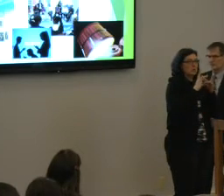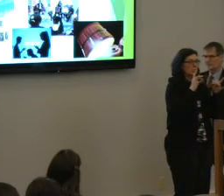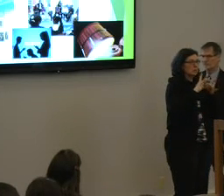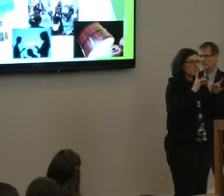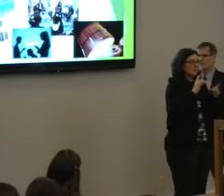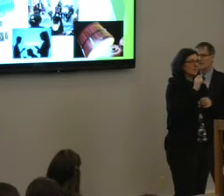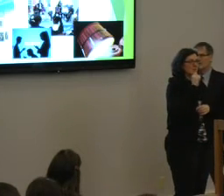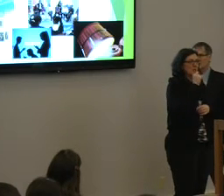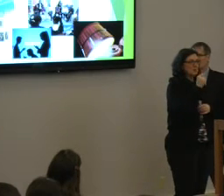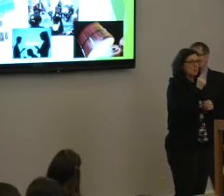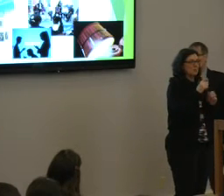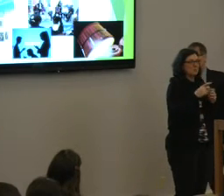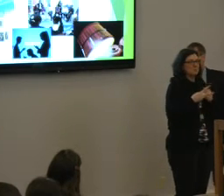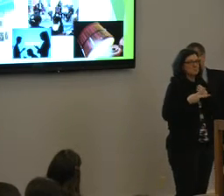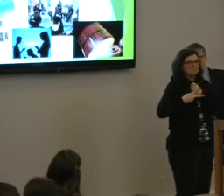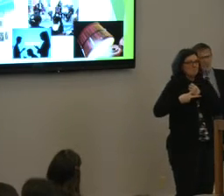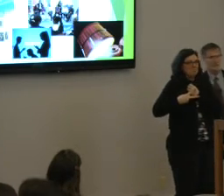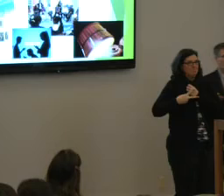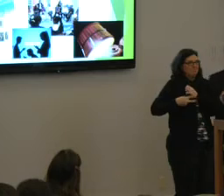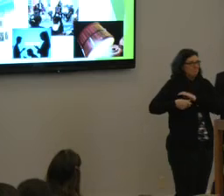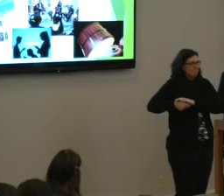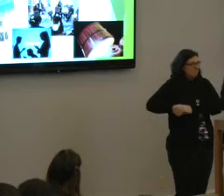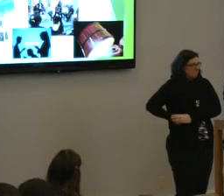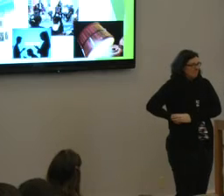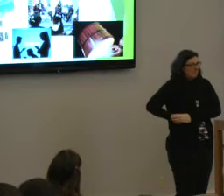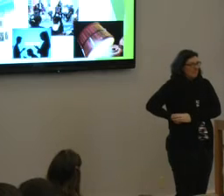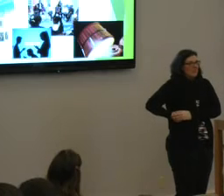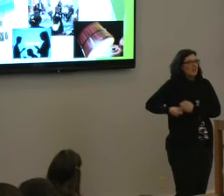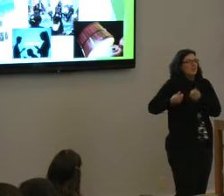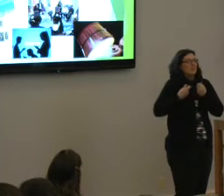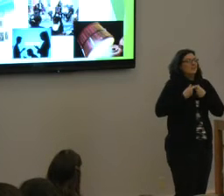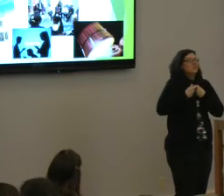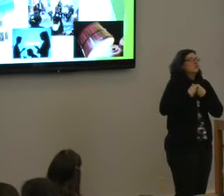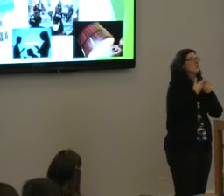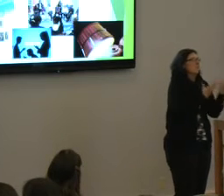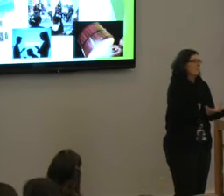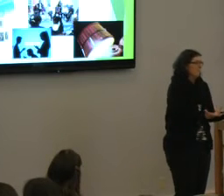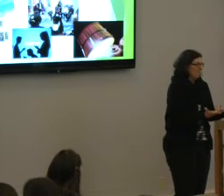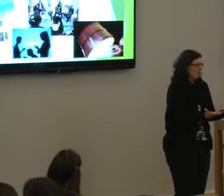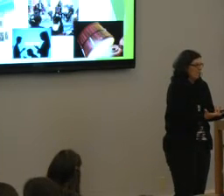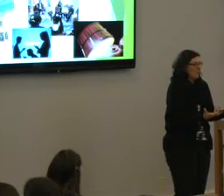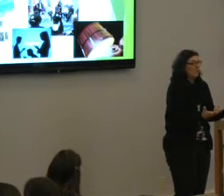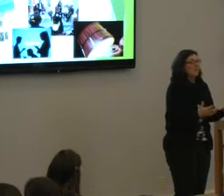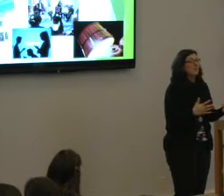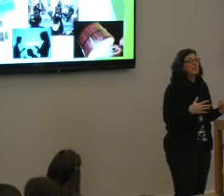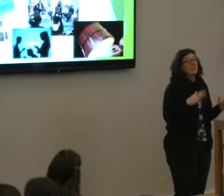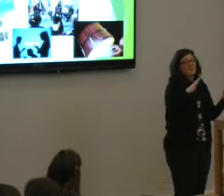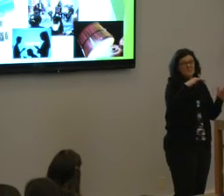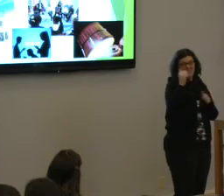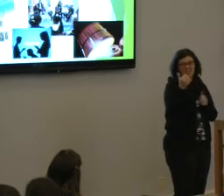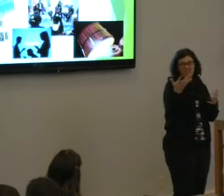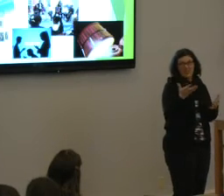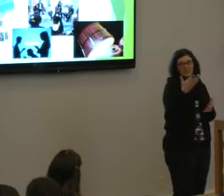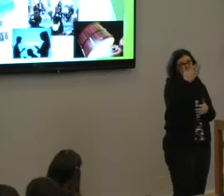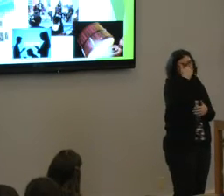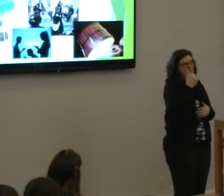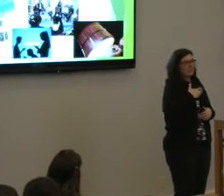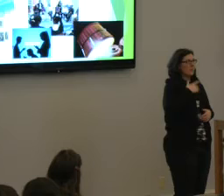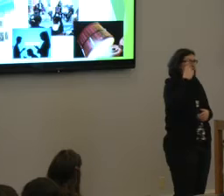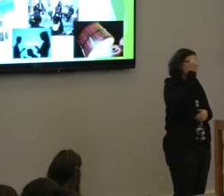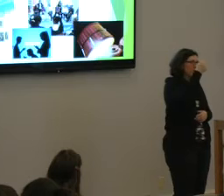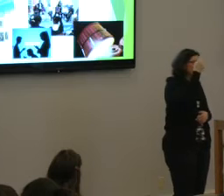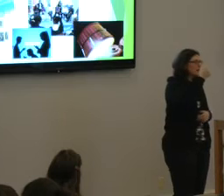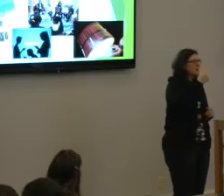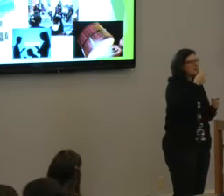under a bushel. I will tell you that you'll maybe go out of here tonight and you'll forget my theological points or